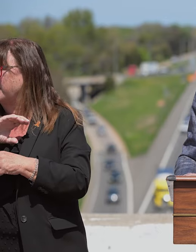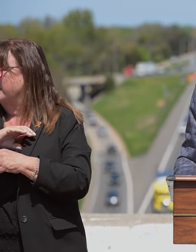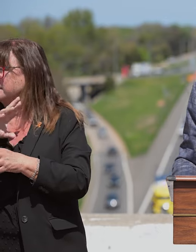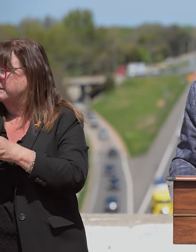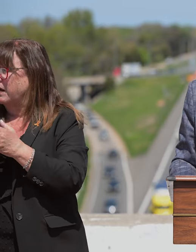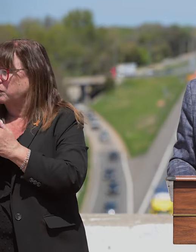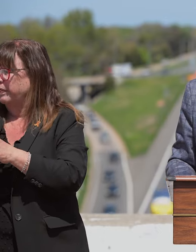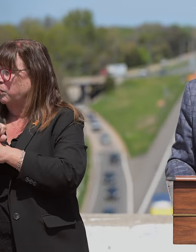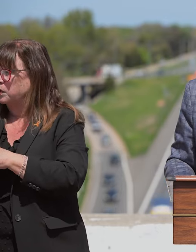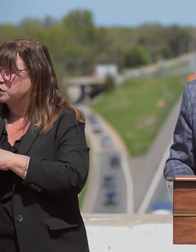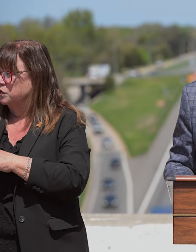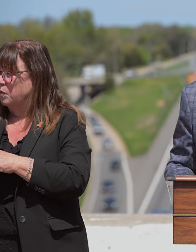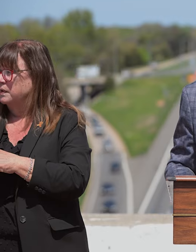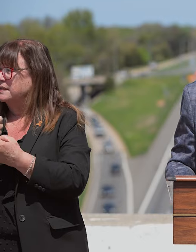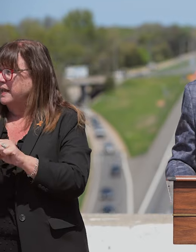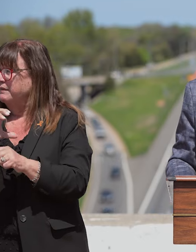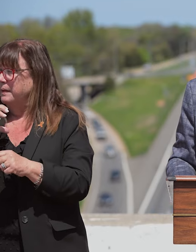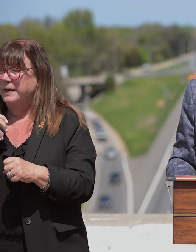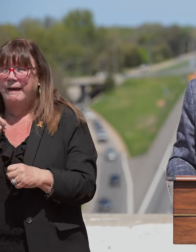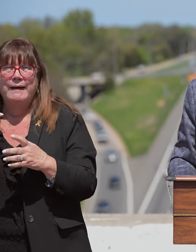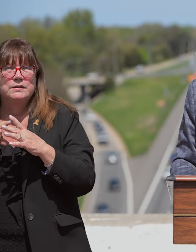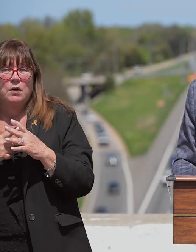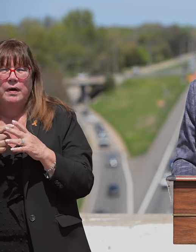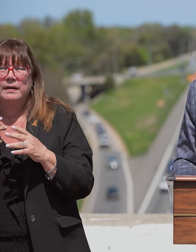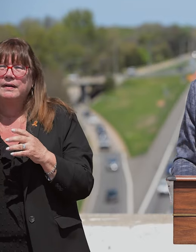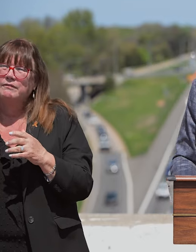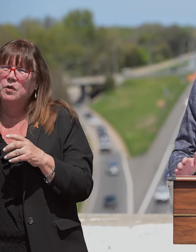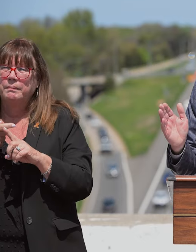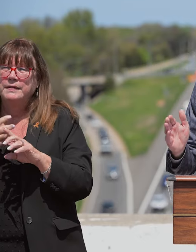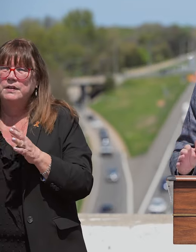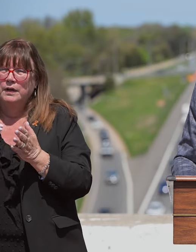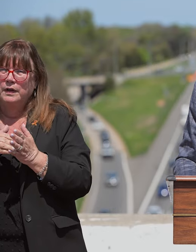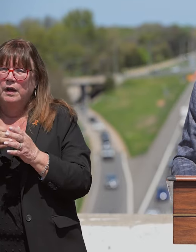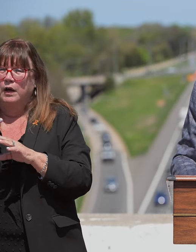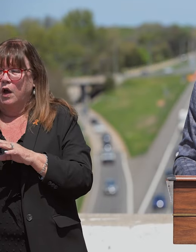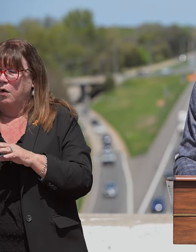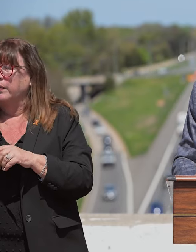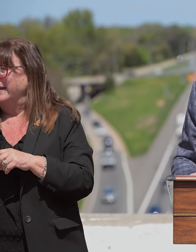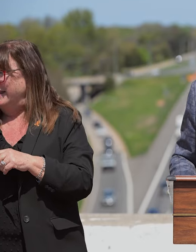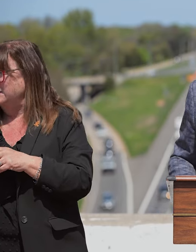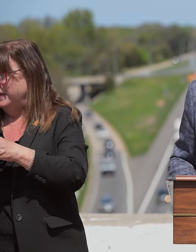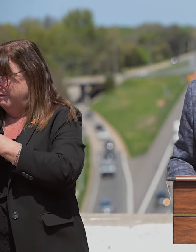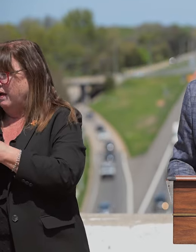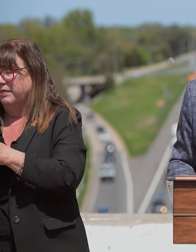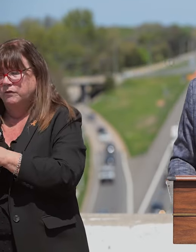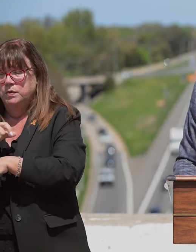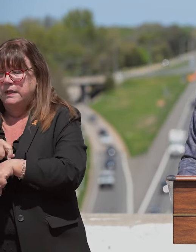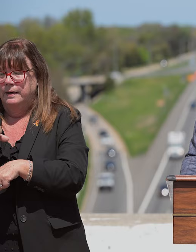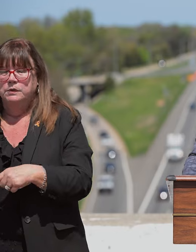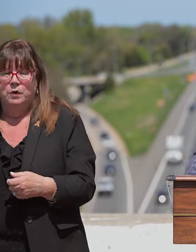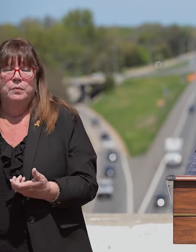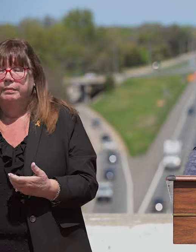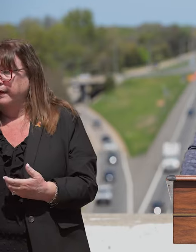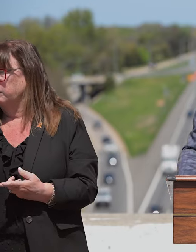Zone Safety Committee, even though I only started back at the authority a couple months ago. He has been part of this project the entire time. So thank you for